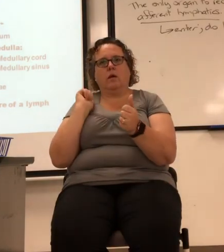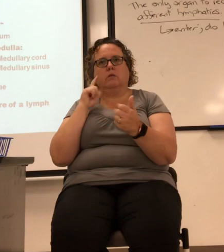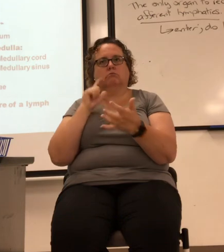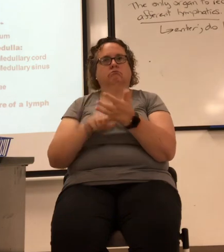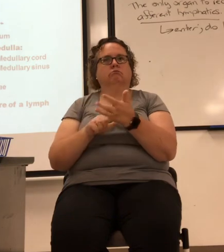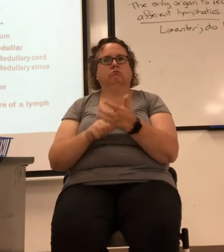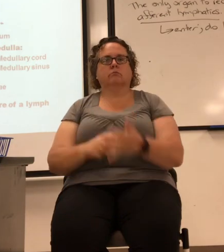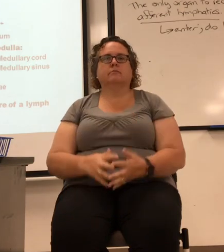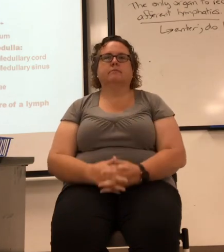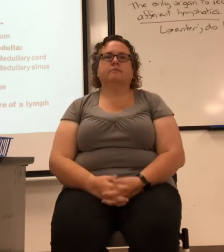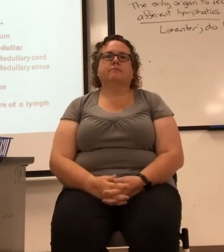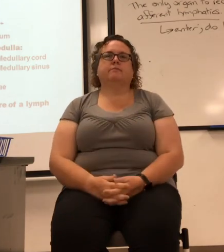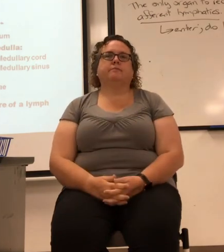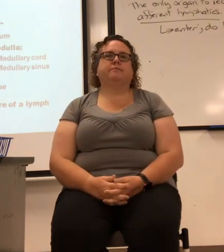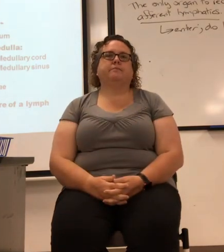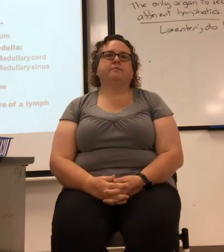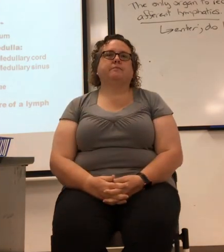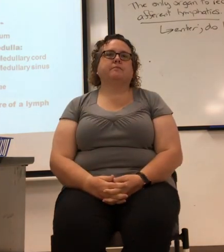trabecular sinus.